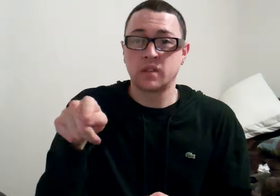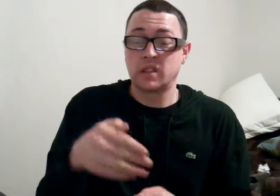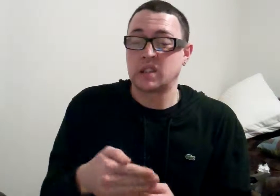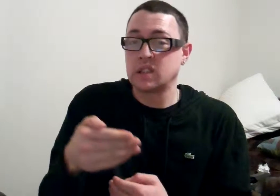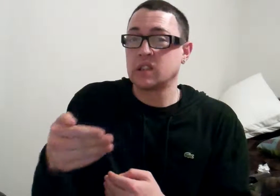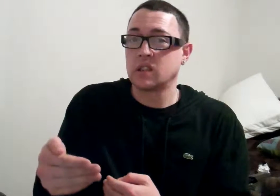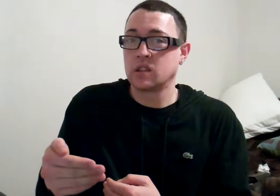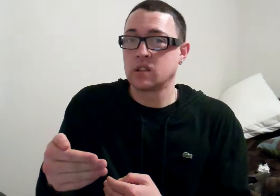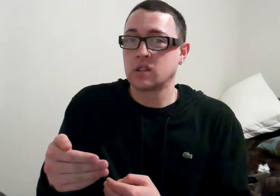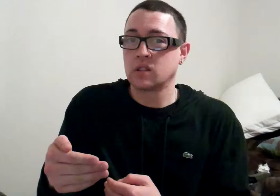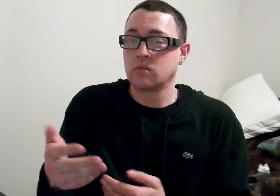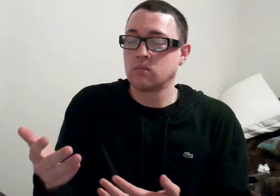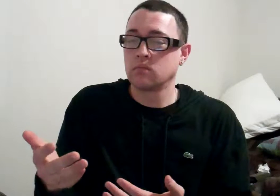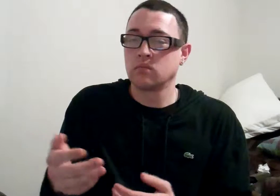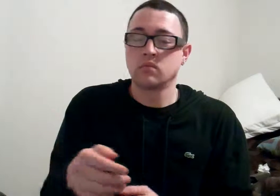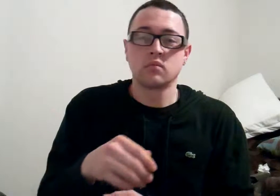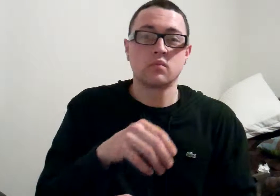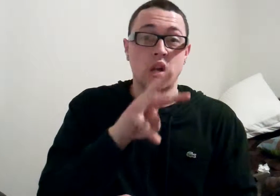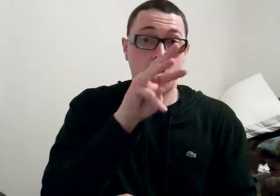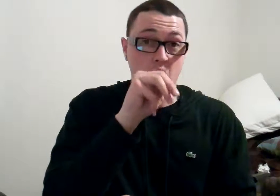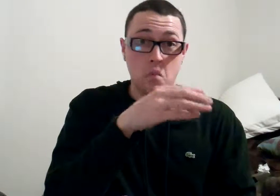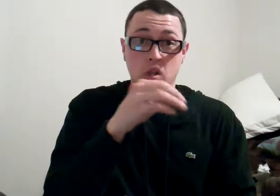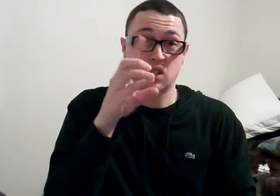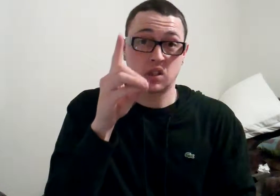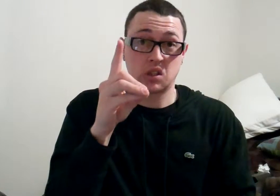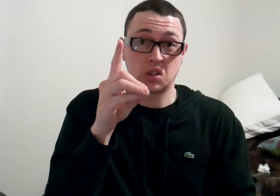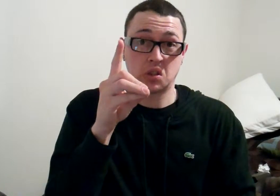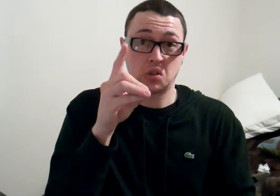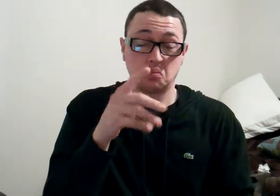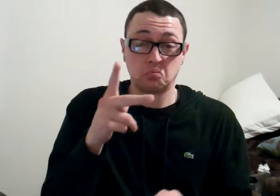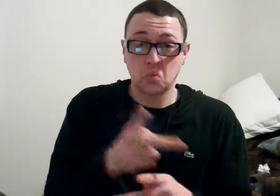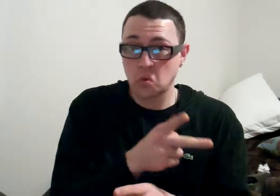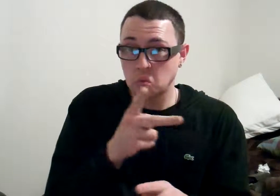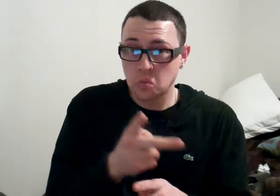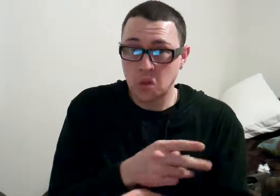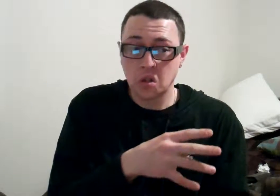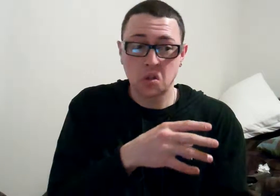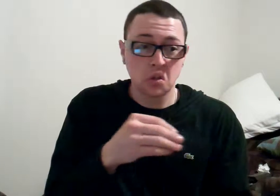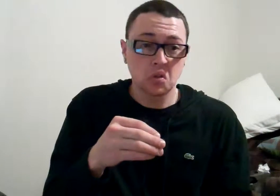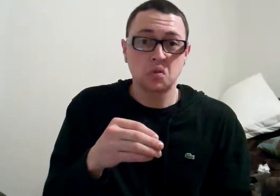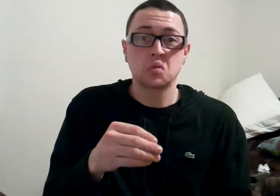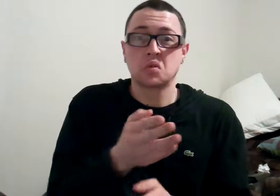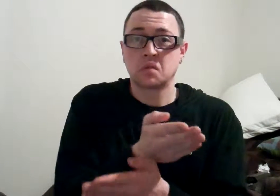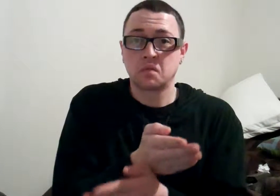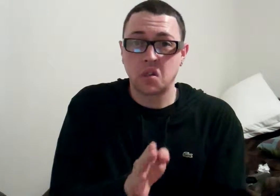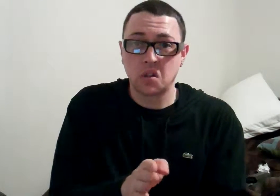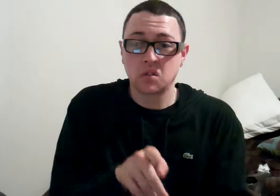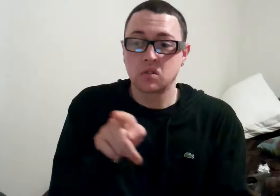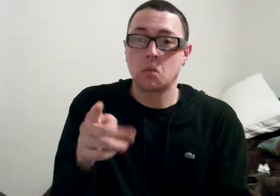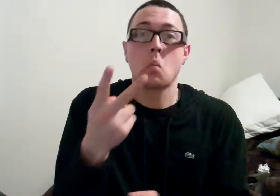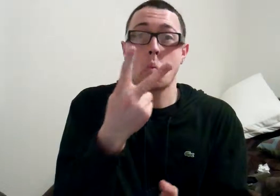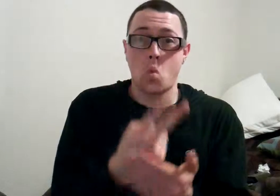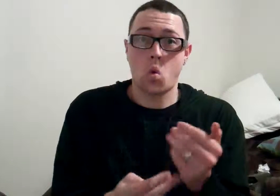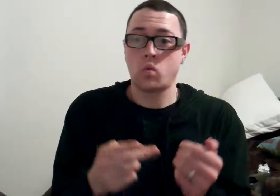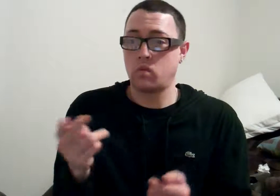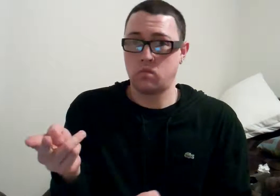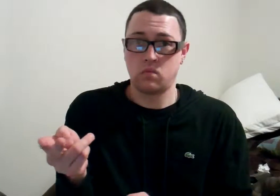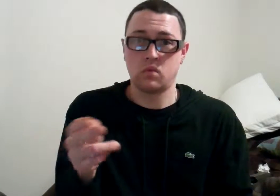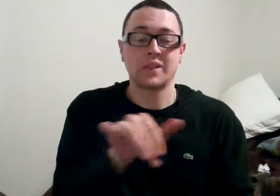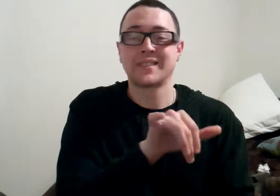and D, multiplying and dividing, they're actually the same. So if you have, when it comes to multiplying and dividing, you're